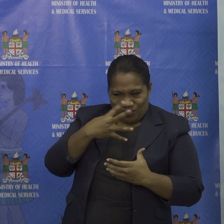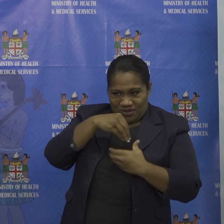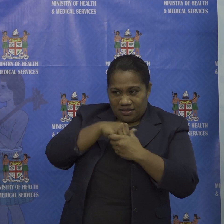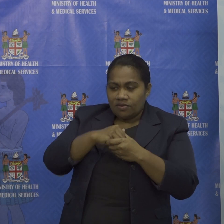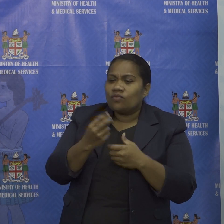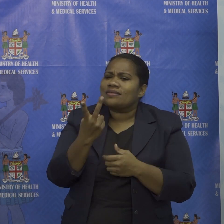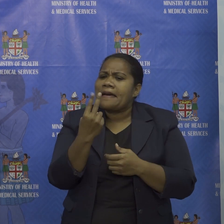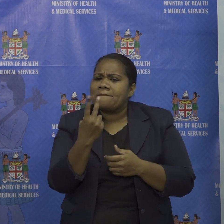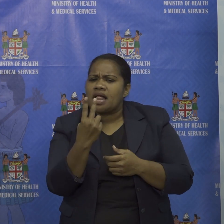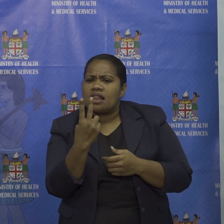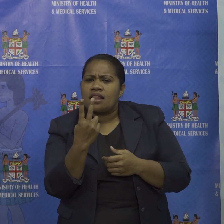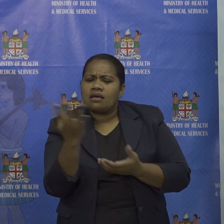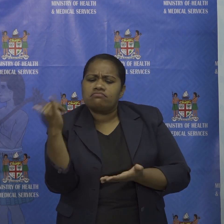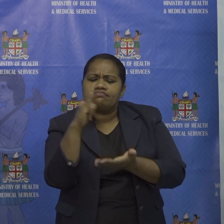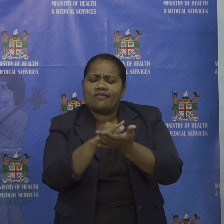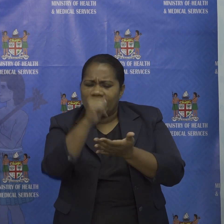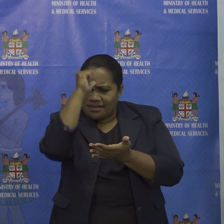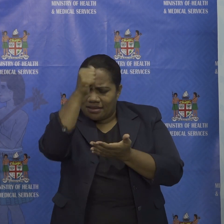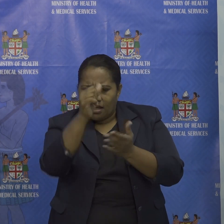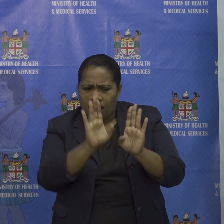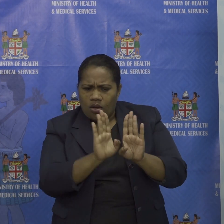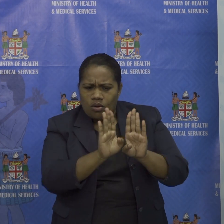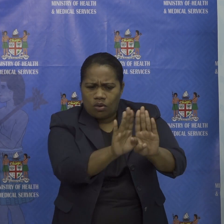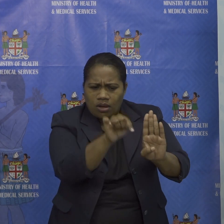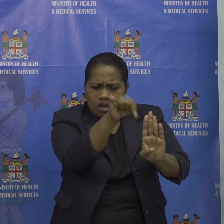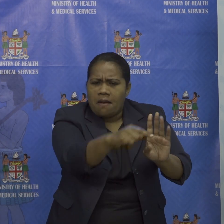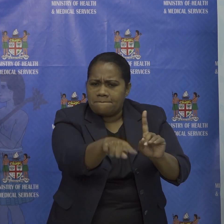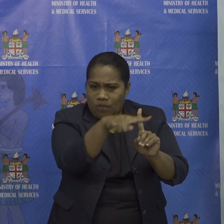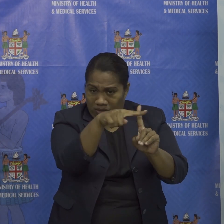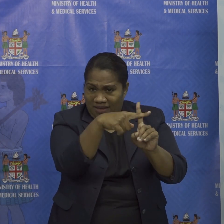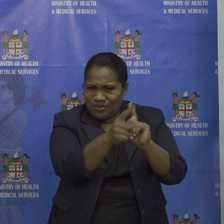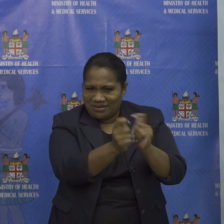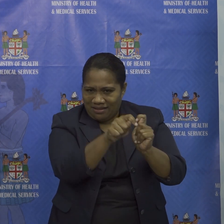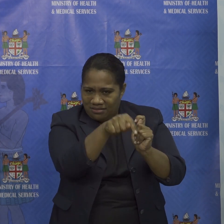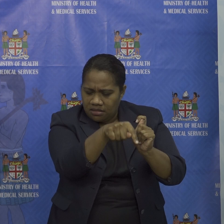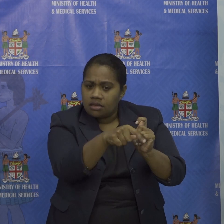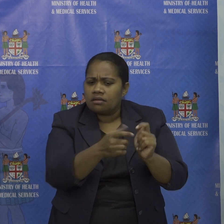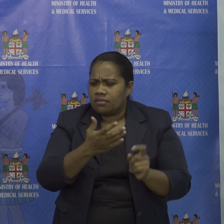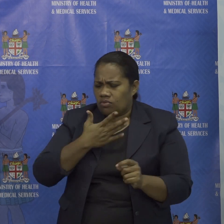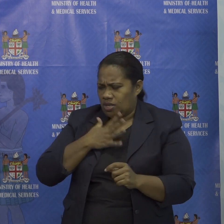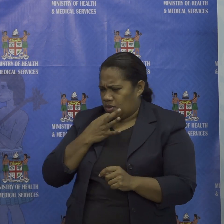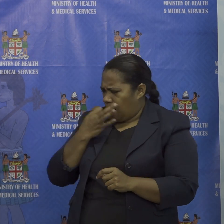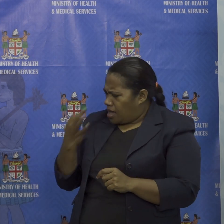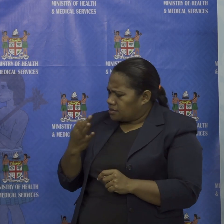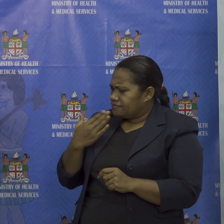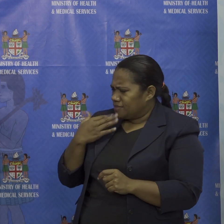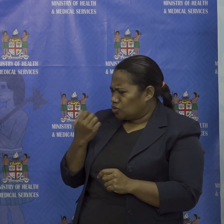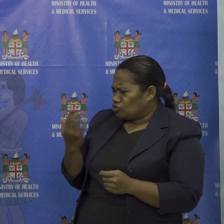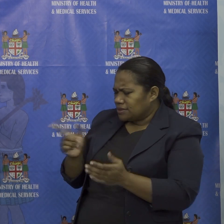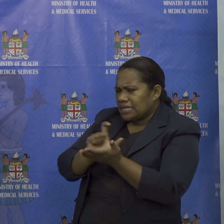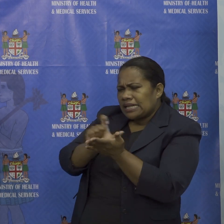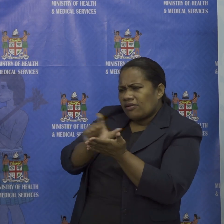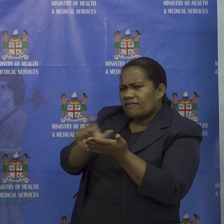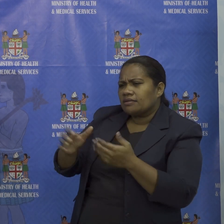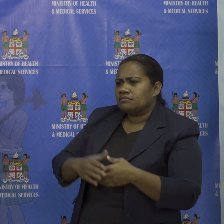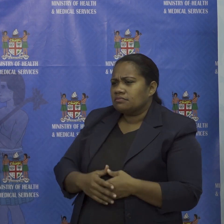from India who tested positive while in a border quarantine facility. I wanted to ask if whether you'd be able to clarify what